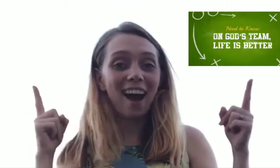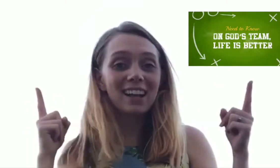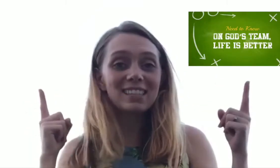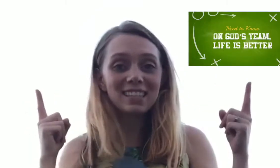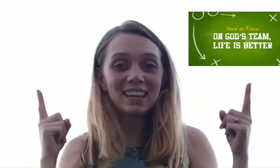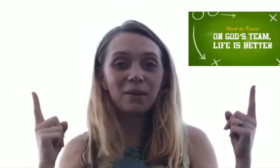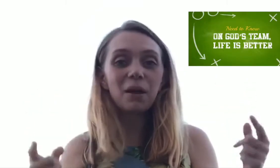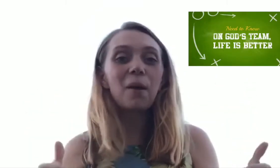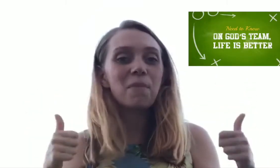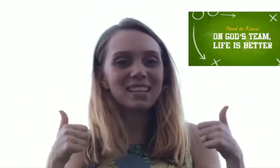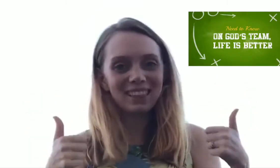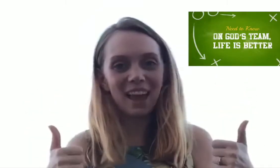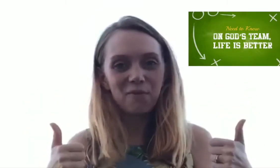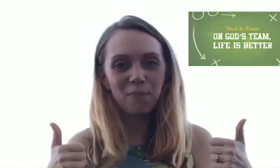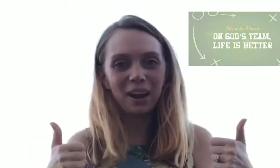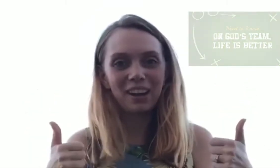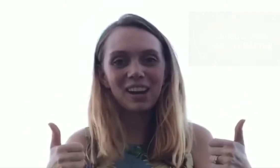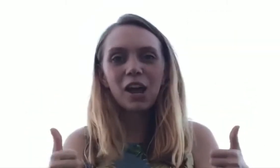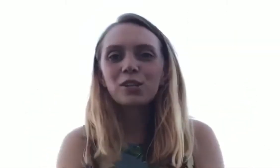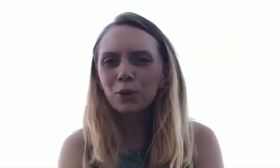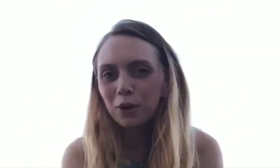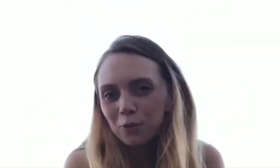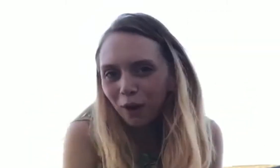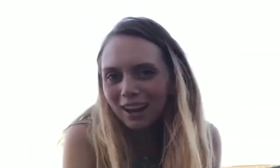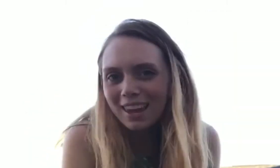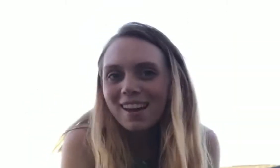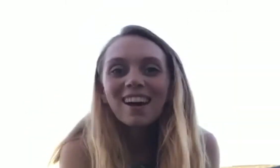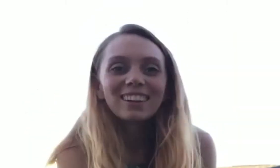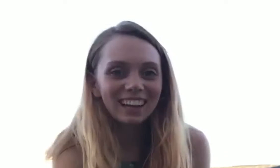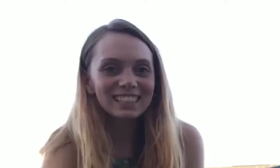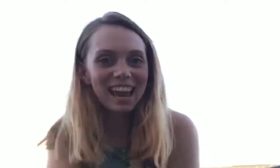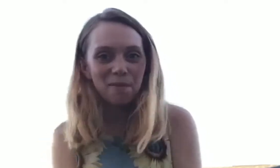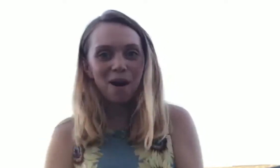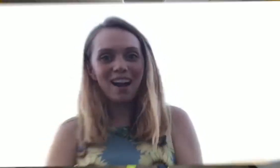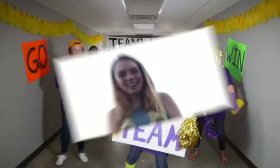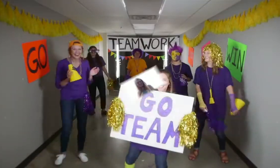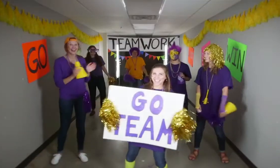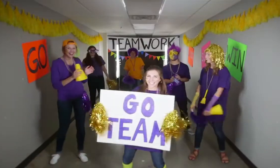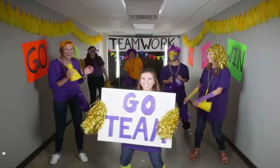God's team makes life better. So are you ready? Let's game on.